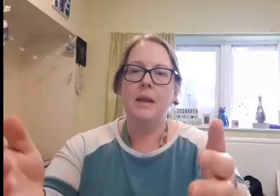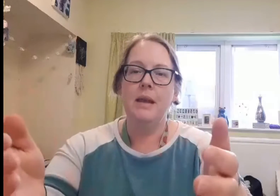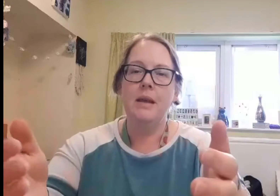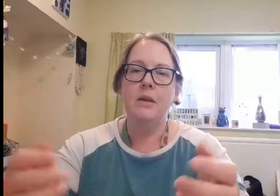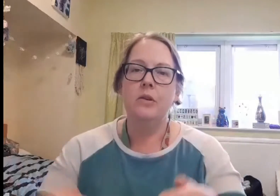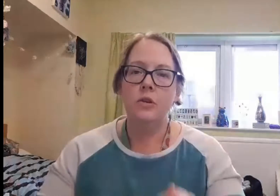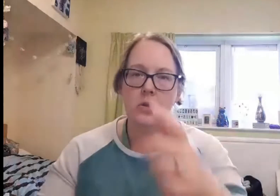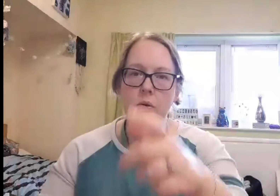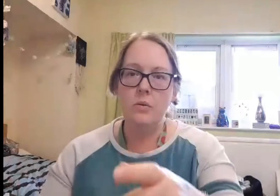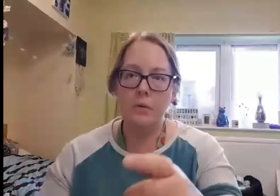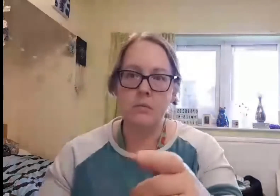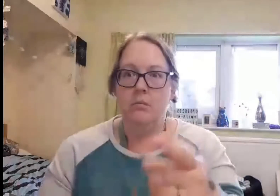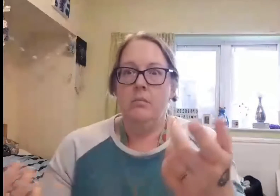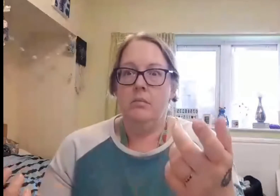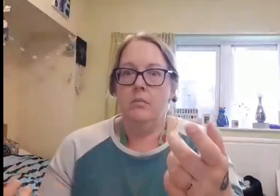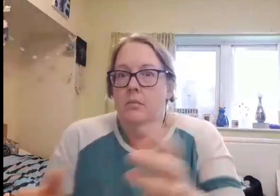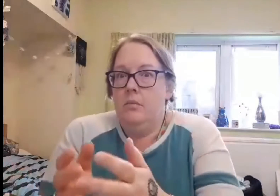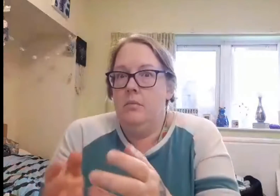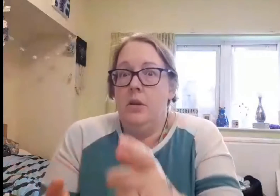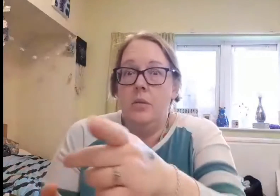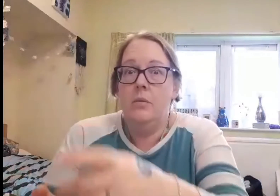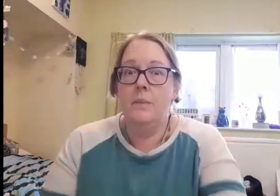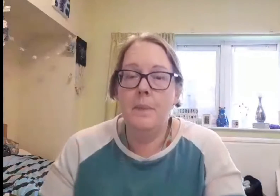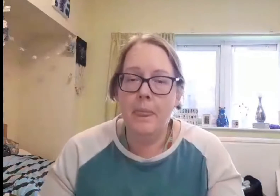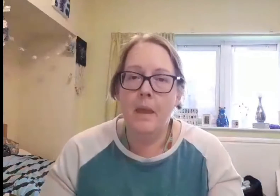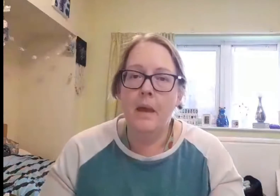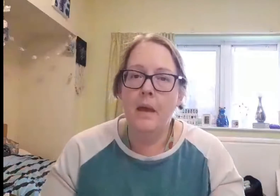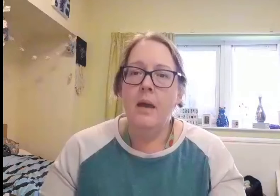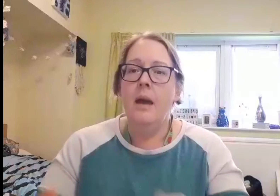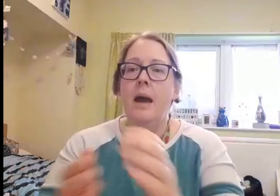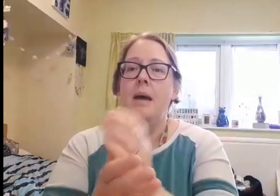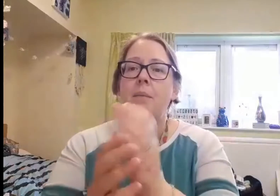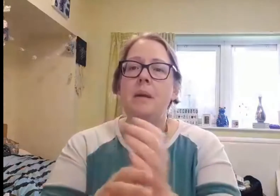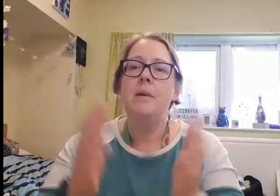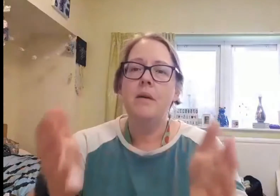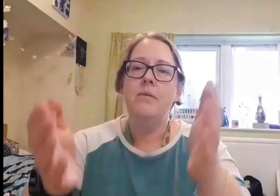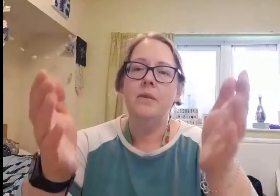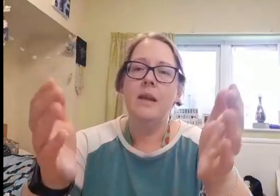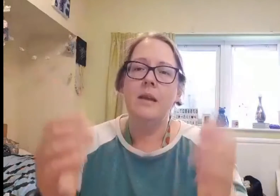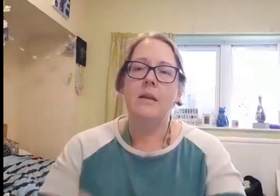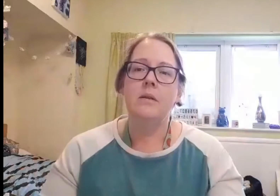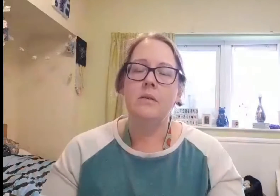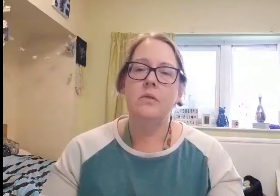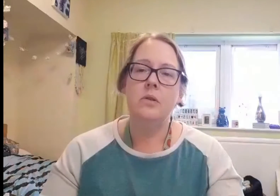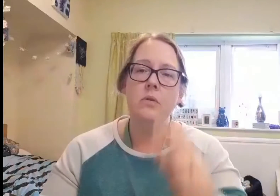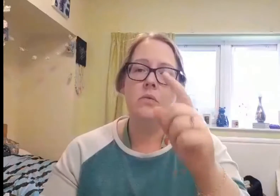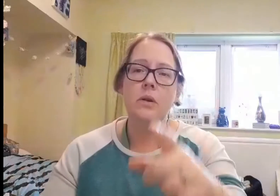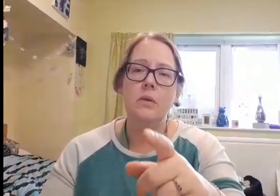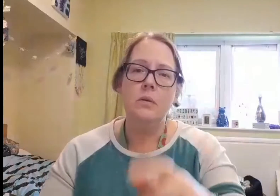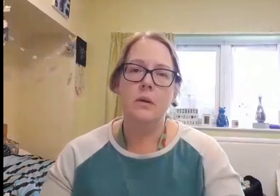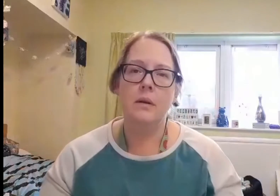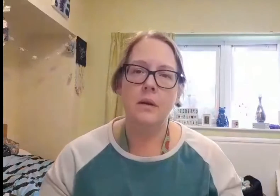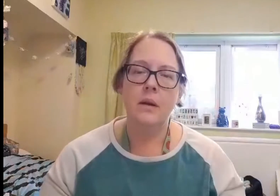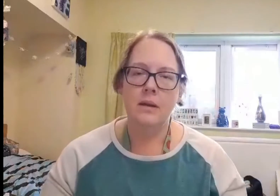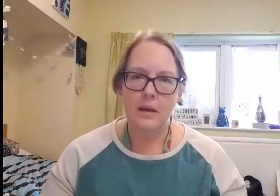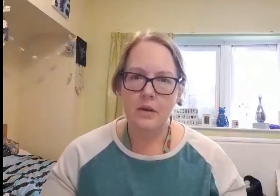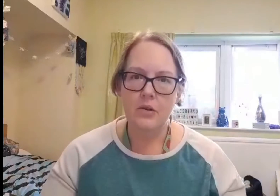birthday to you. Happy birthday to you. Now you